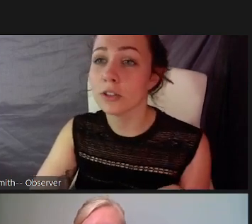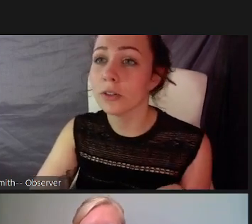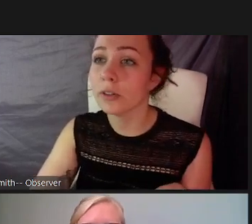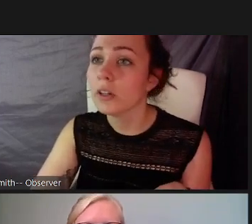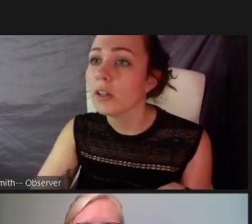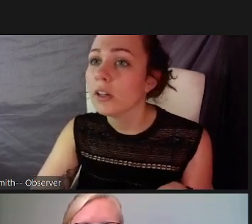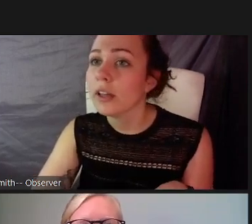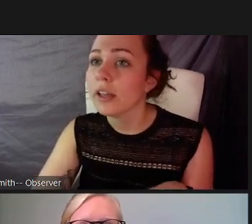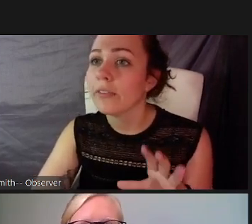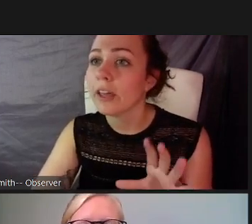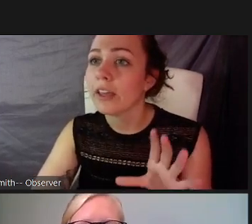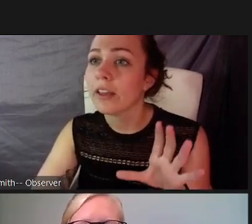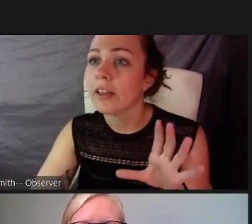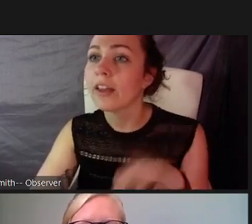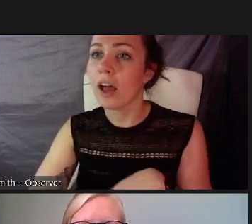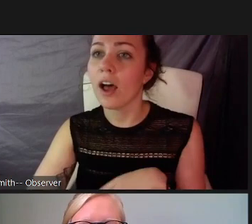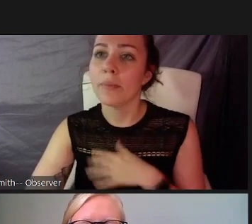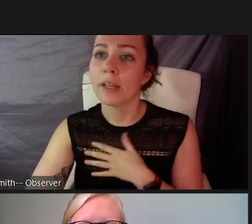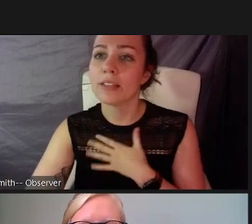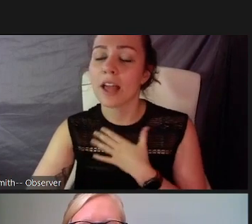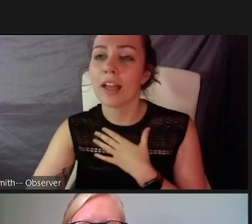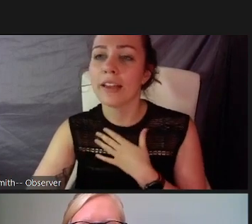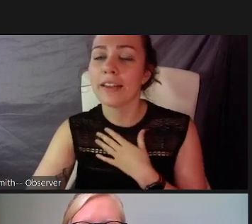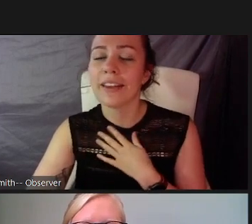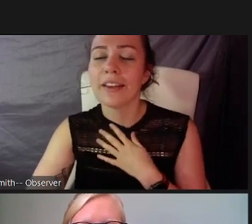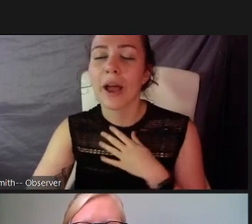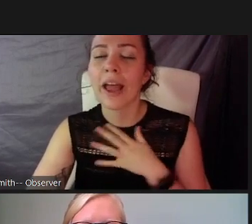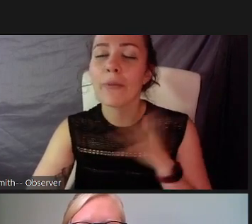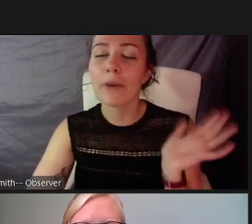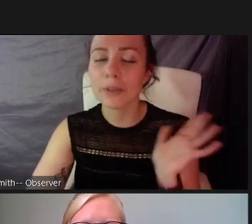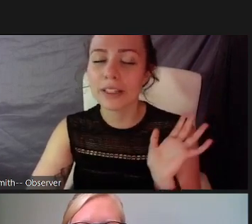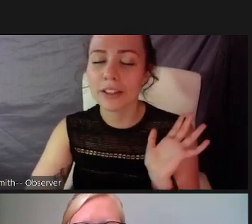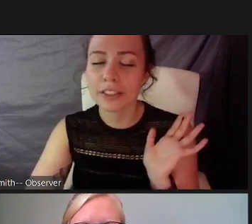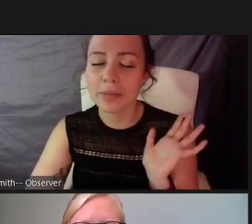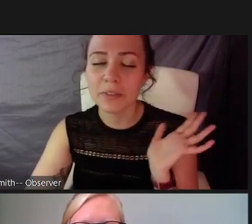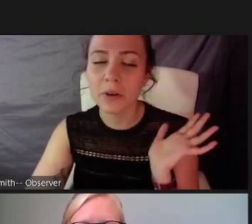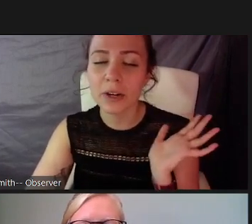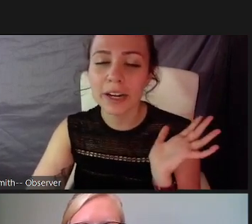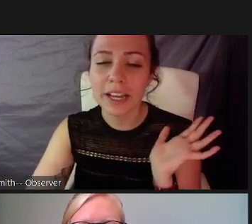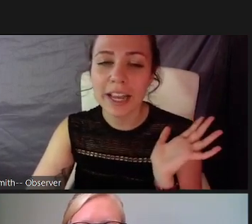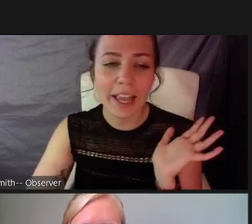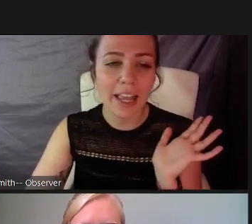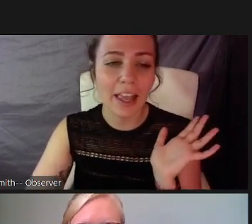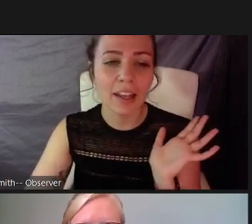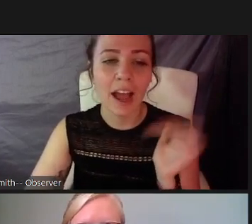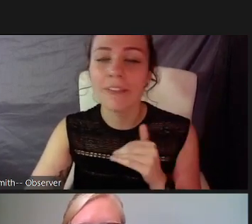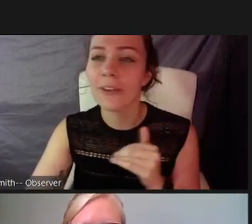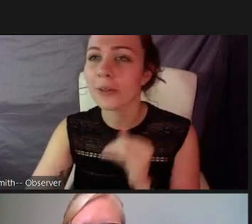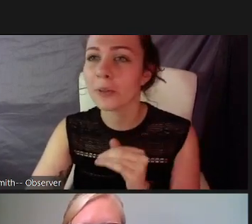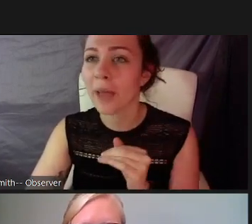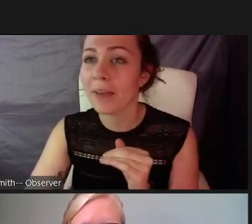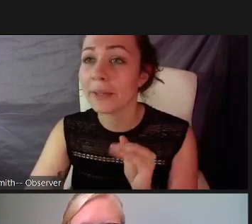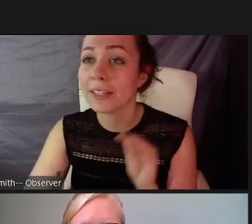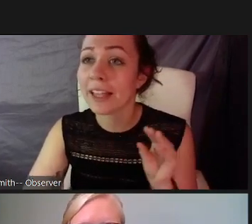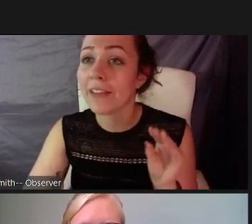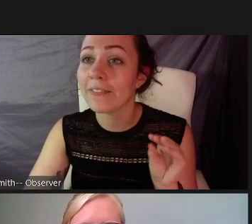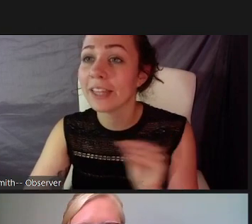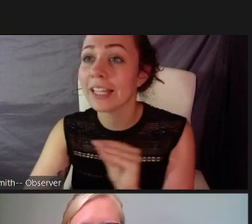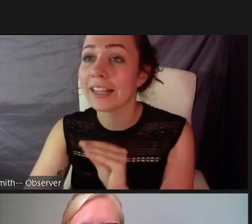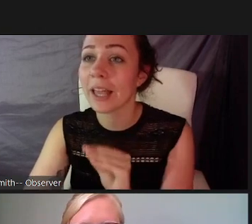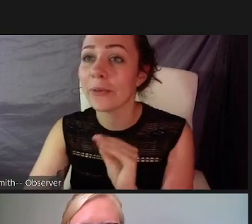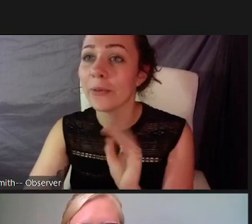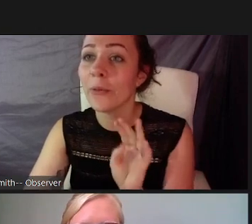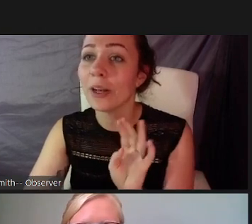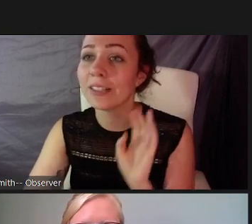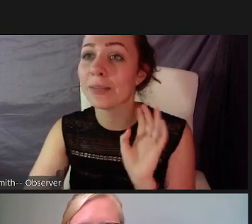it too. Okay. Because I have worked with another team before, and I felt really bad because I kept feeling